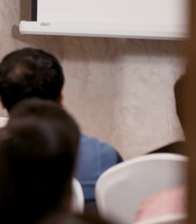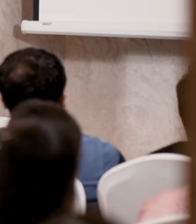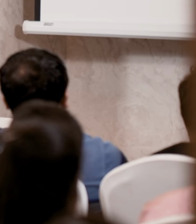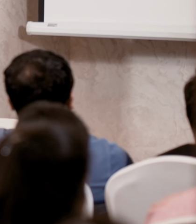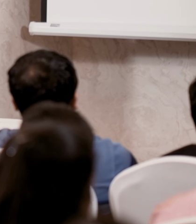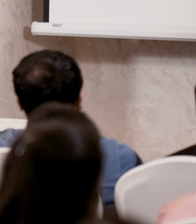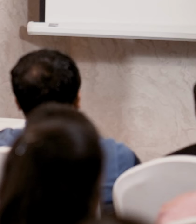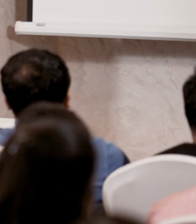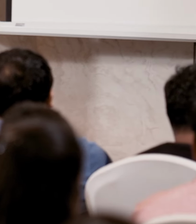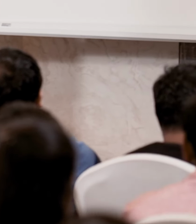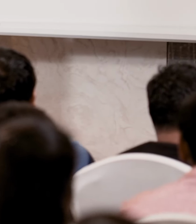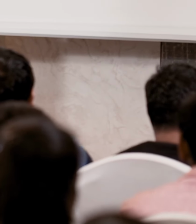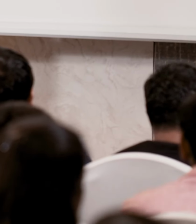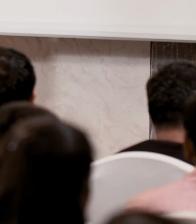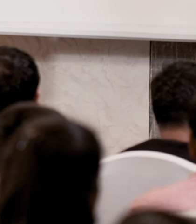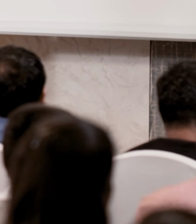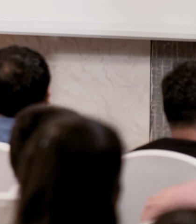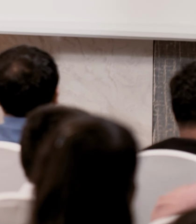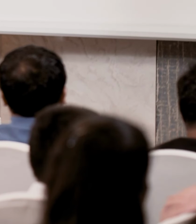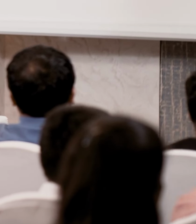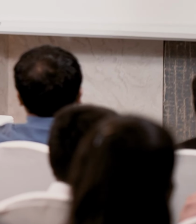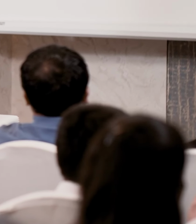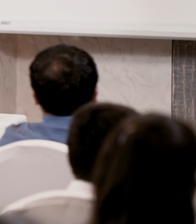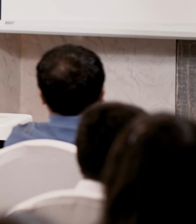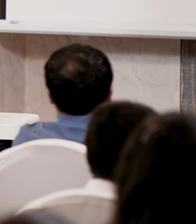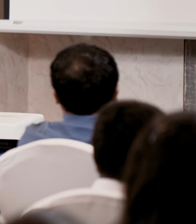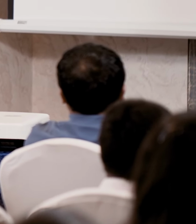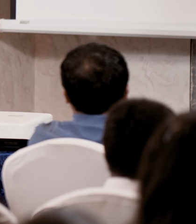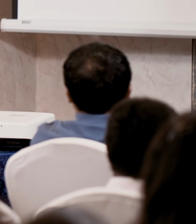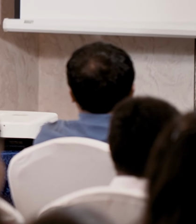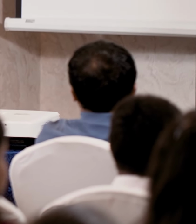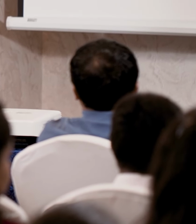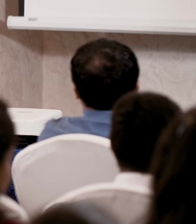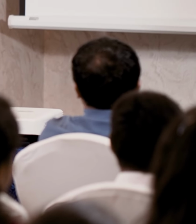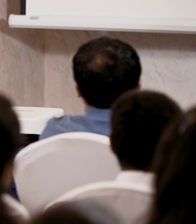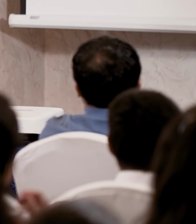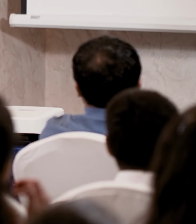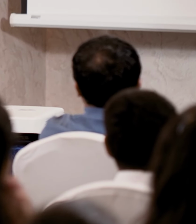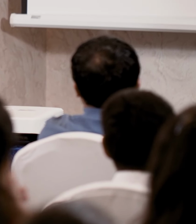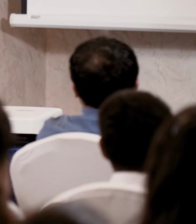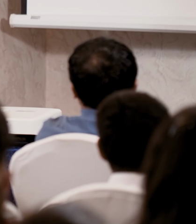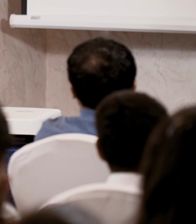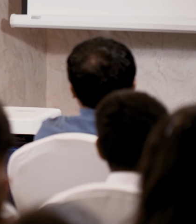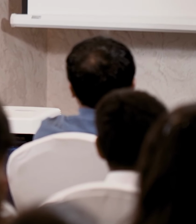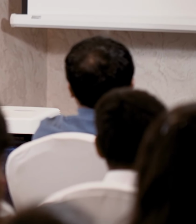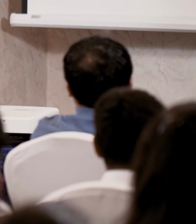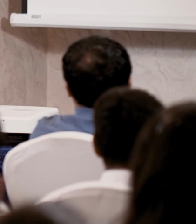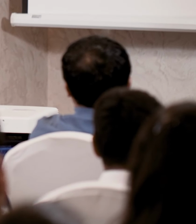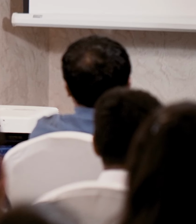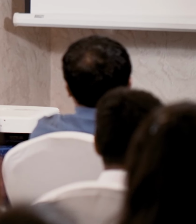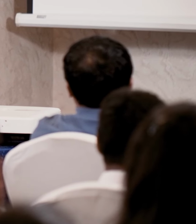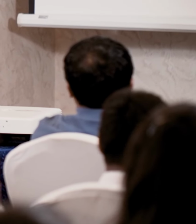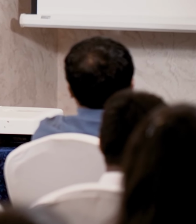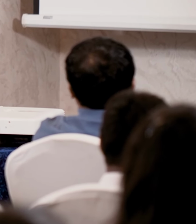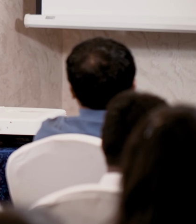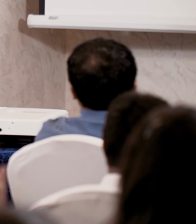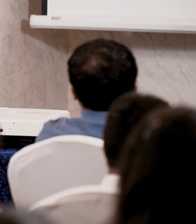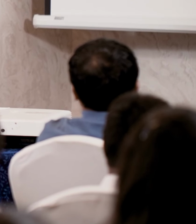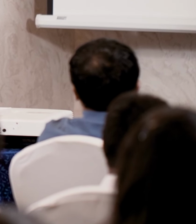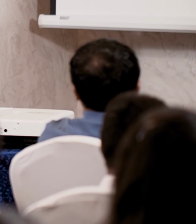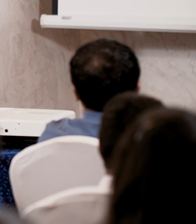months, I faced a situational disability. Right, so I was not able to operate my computer. I was not able to do anything at all.